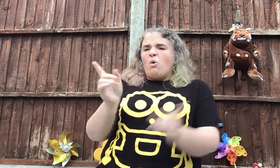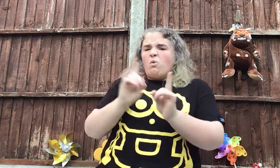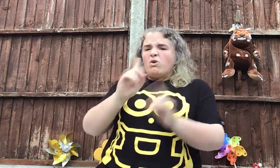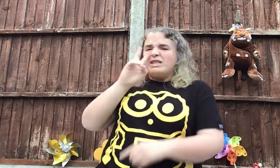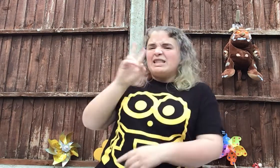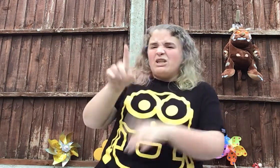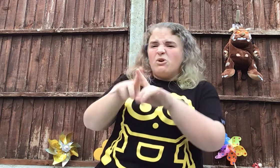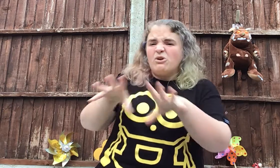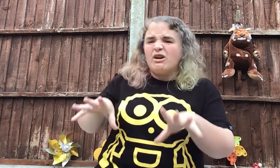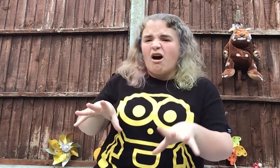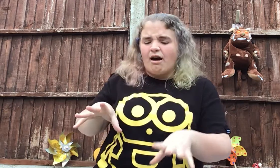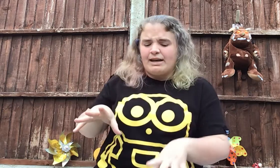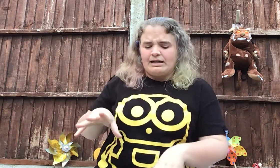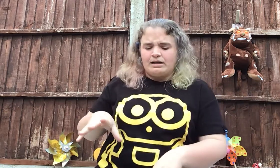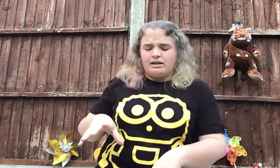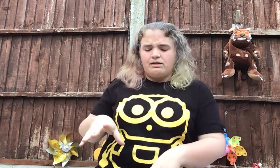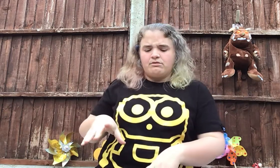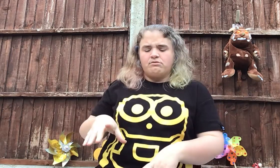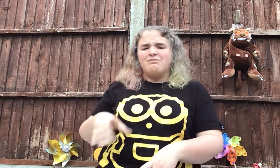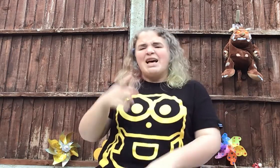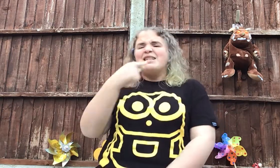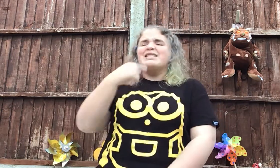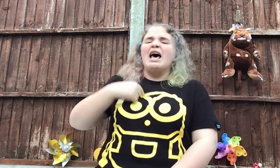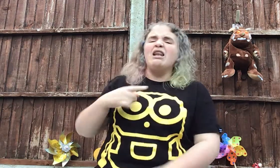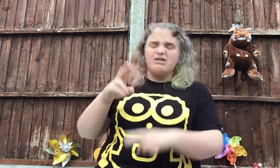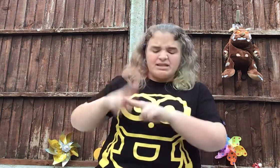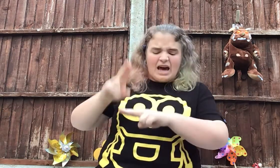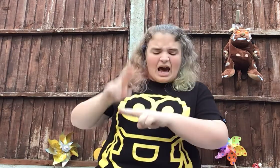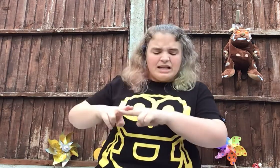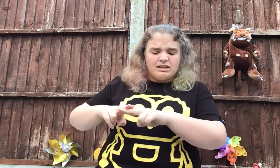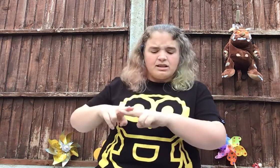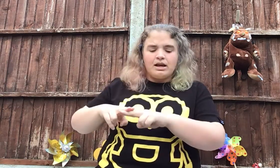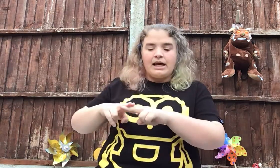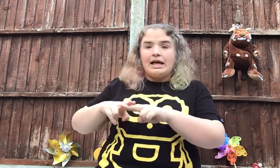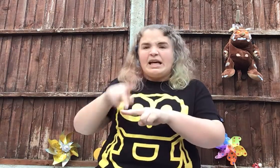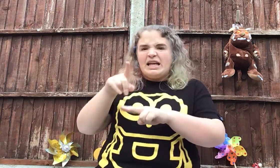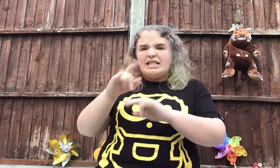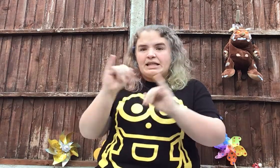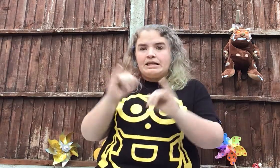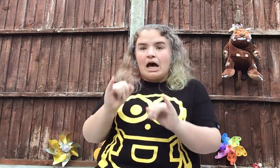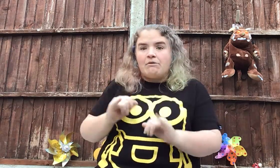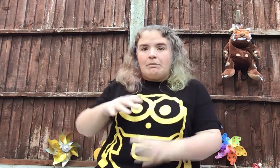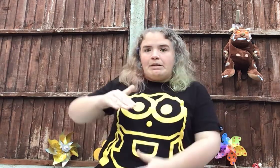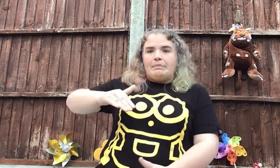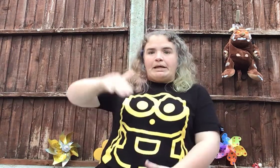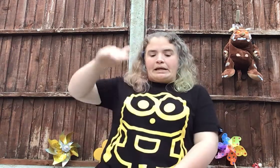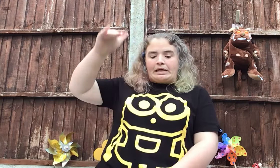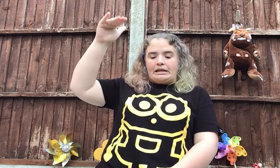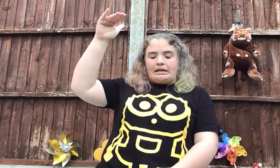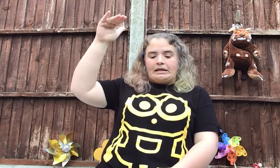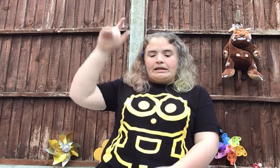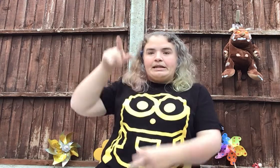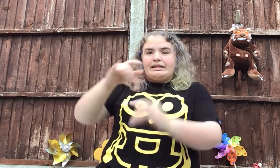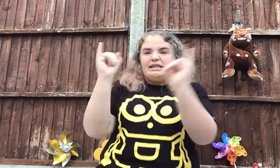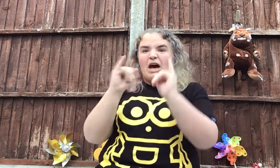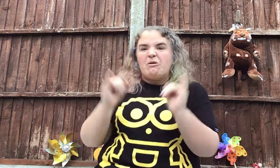What does he look like? Tell us, Dad. Is he terribly big? Is he